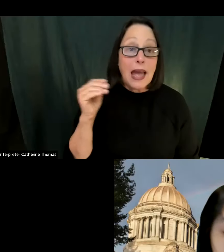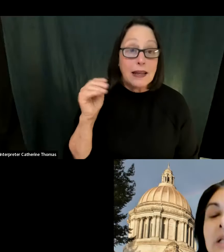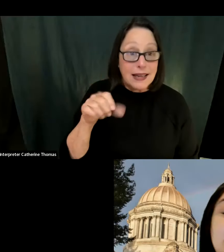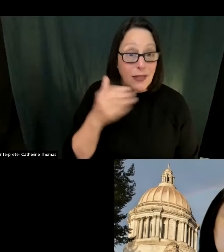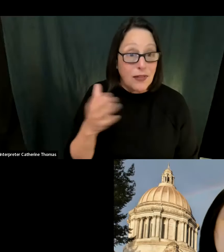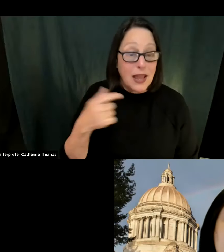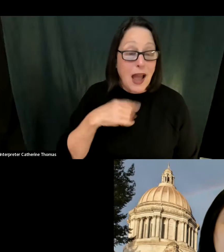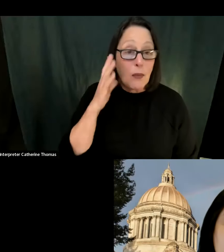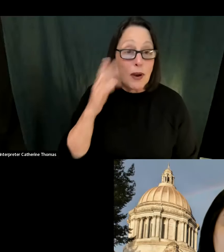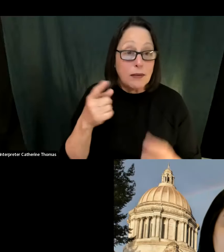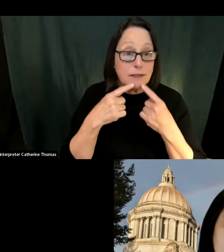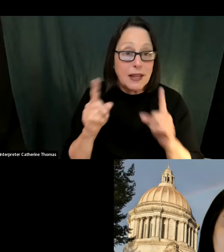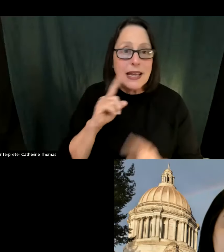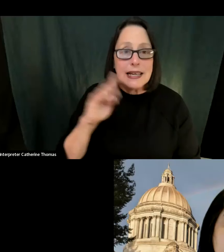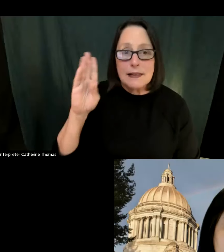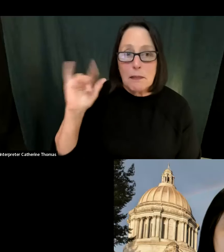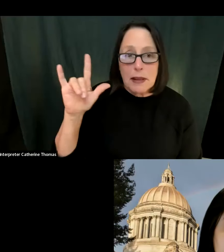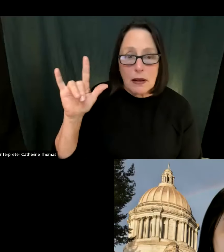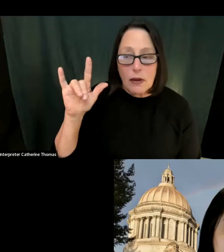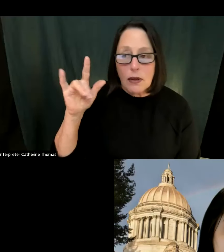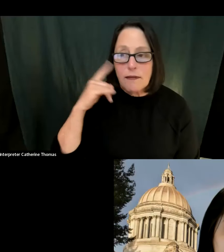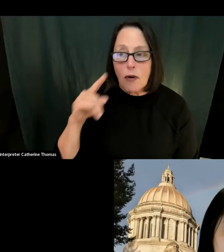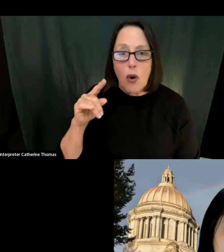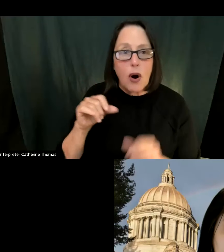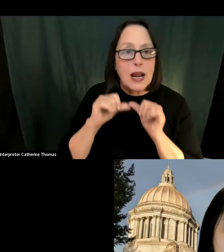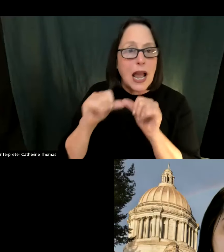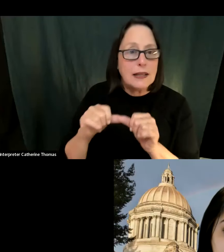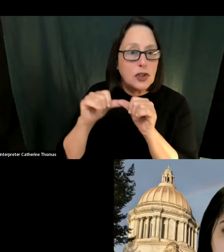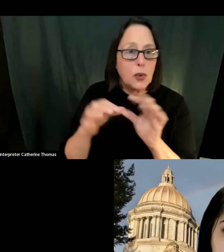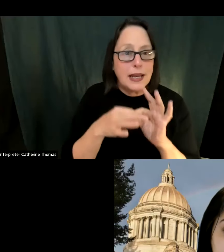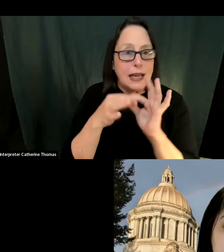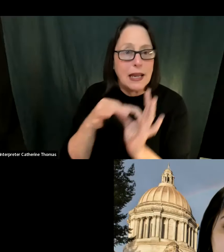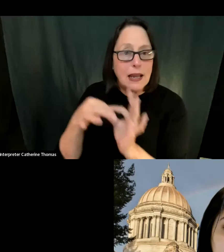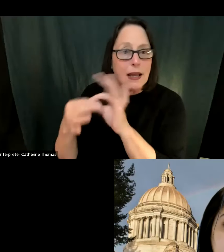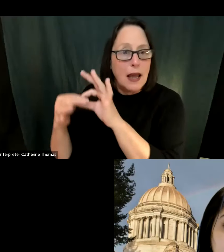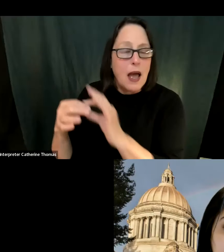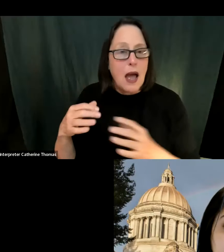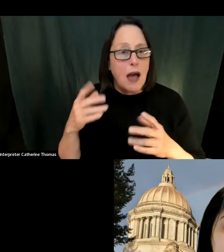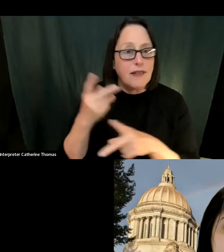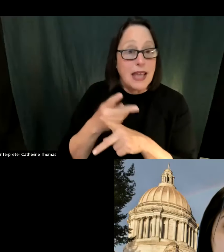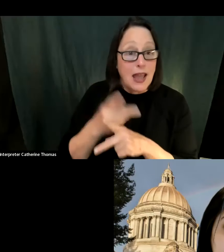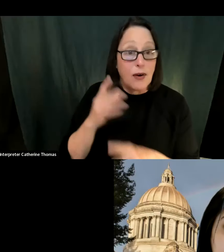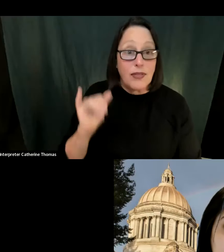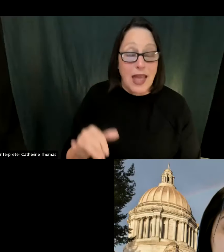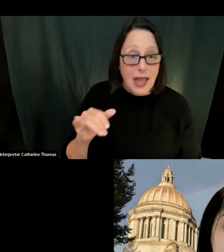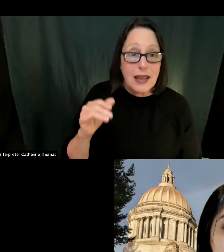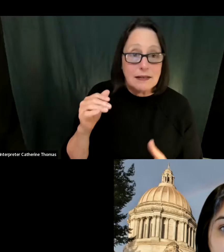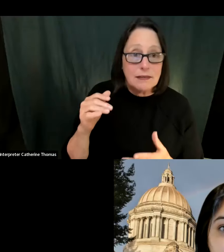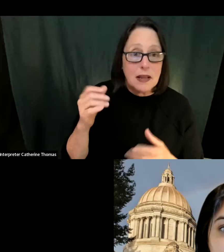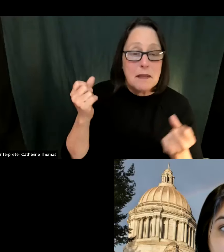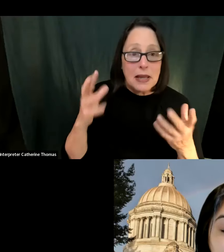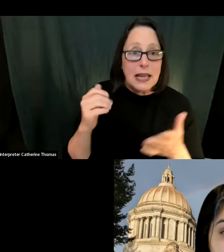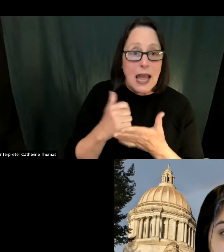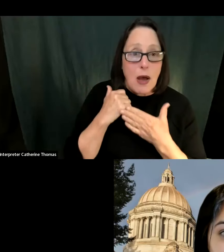out for is a bill on continuity of care, and Jane Beyer helped greatly with this in making sure that